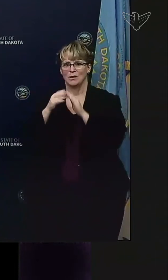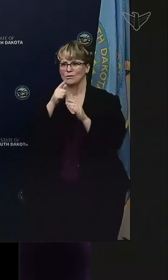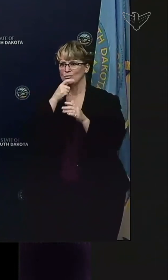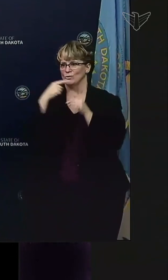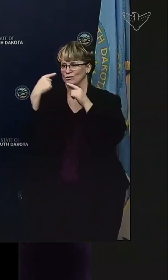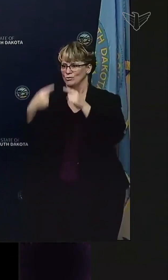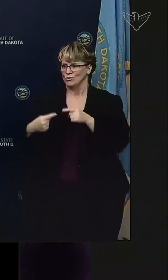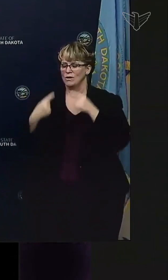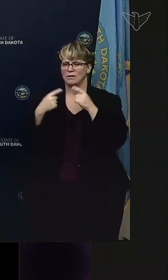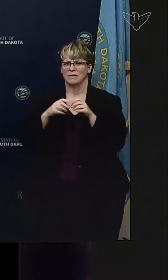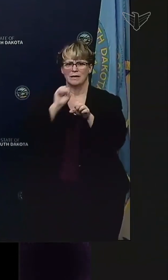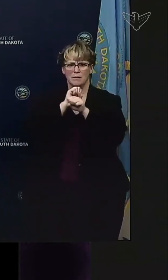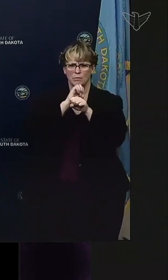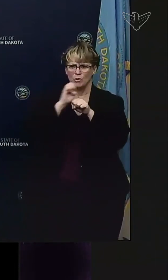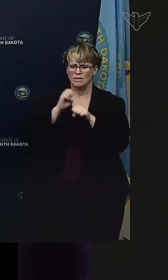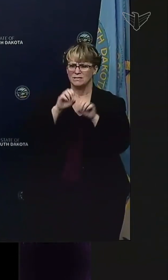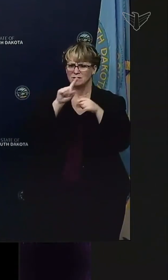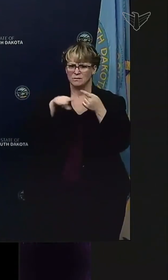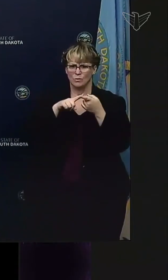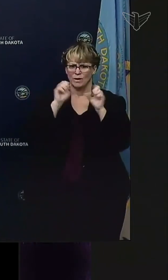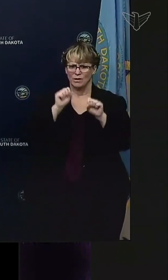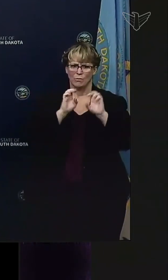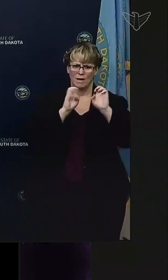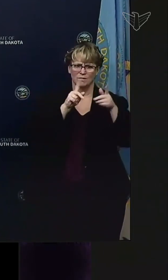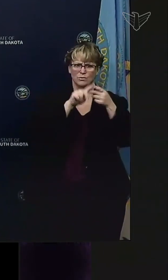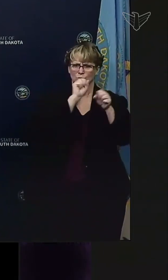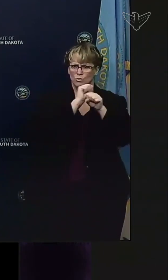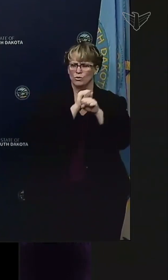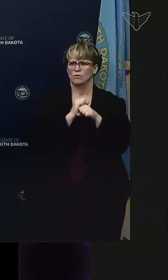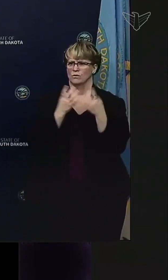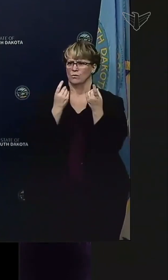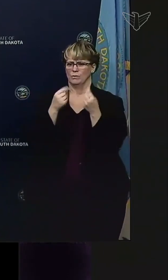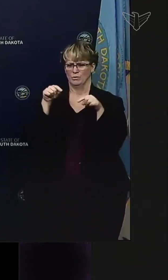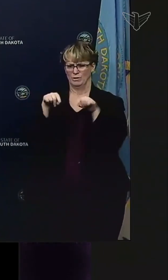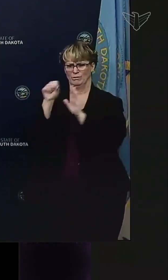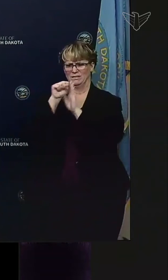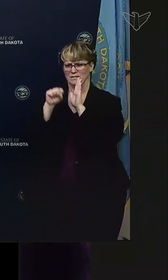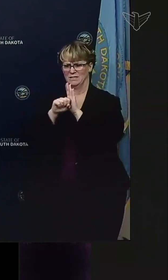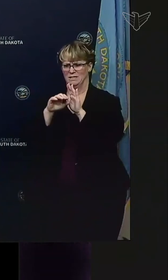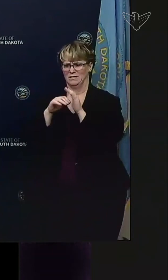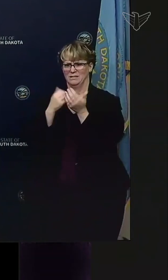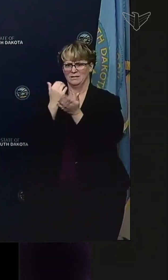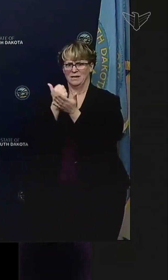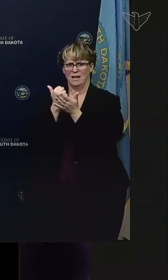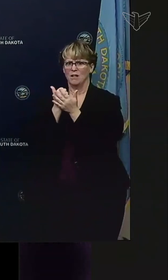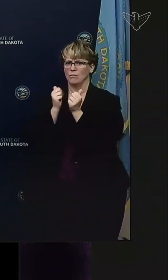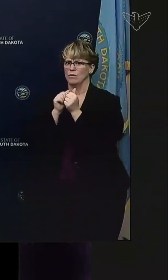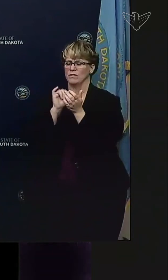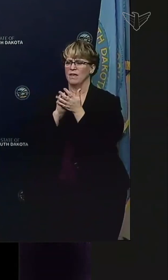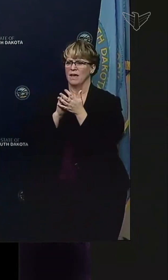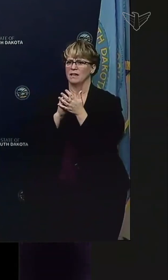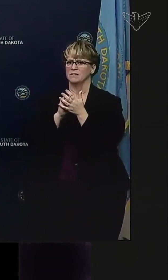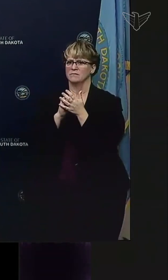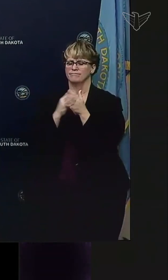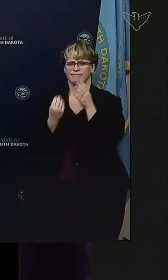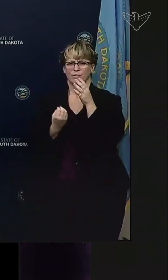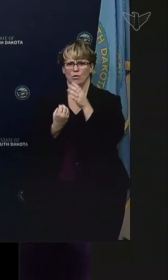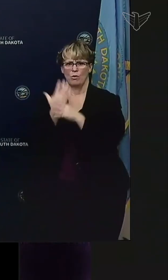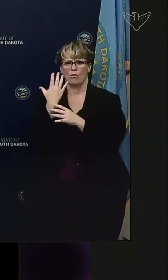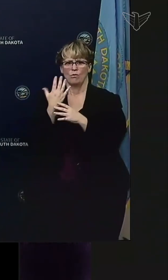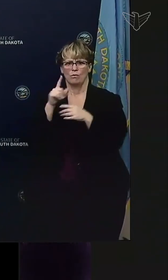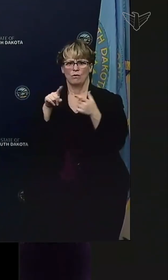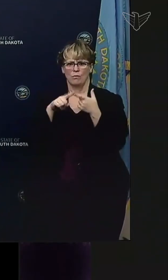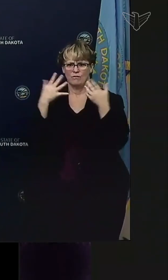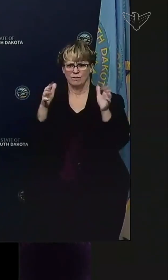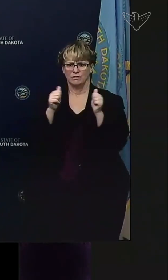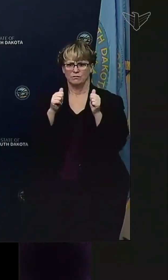struggling, employees wondering when they can go back to work, what we're going to do as a state to help facilitate some of that growth when we get through